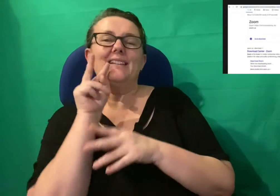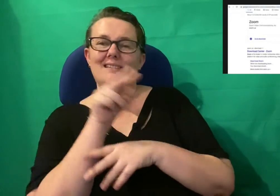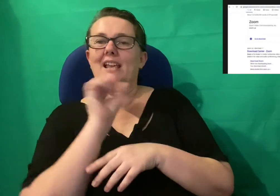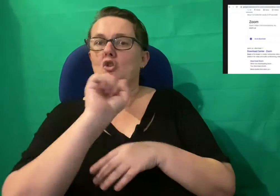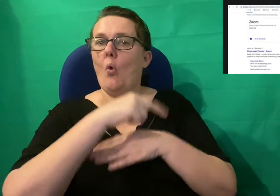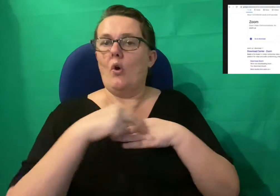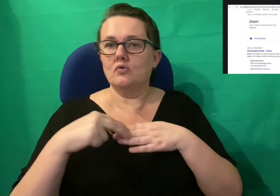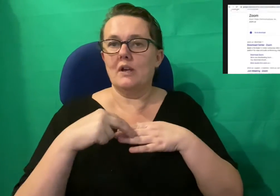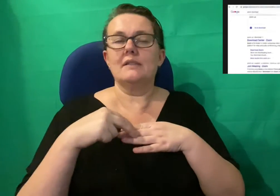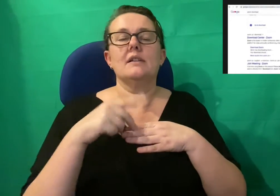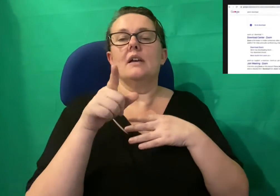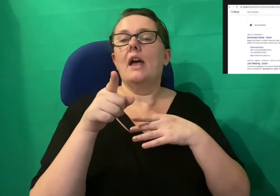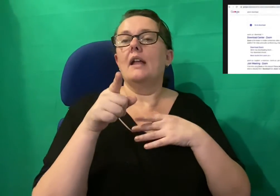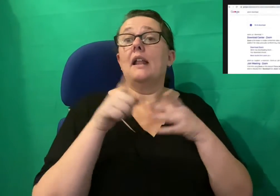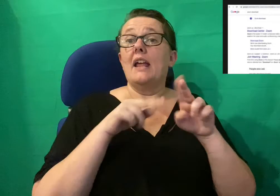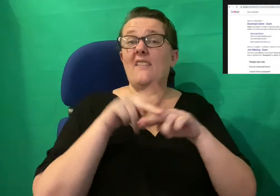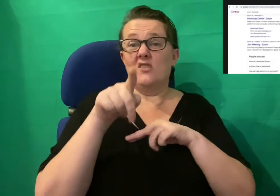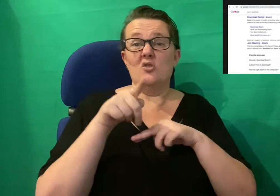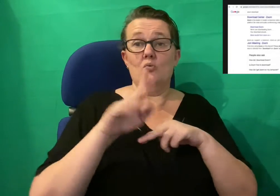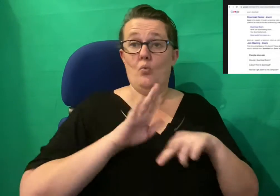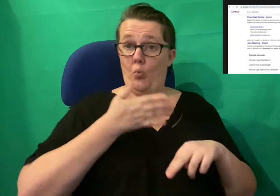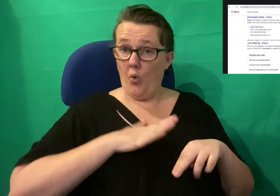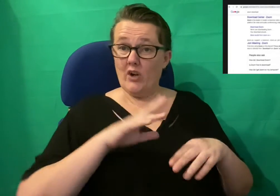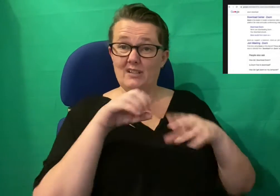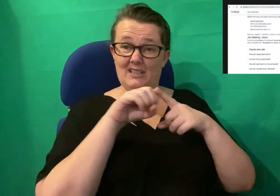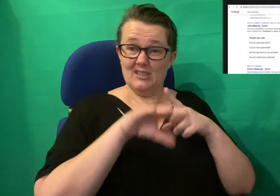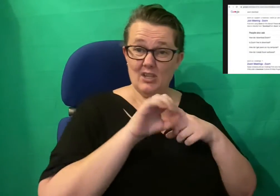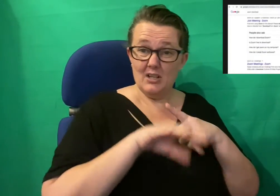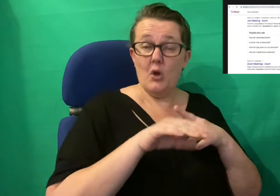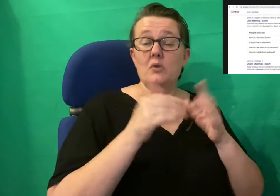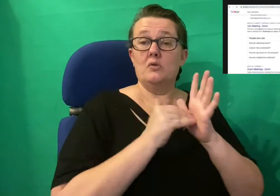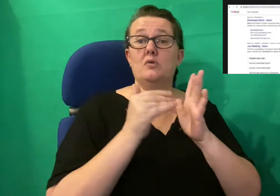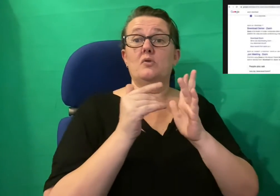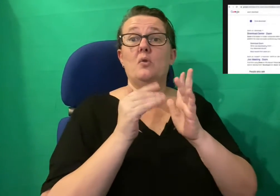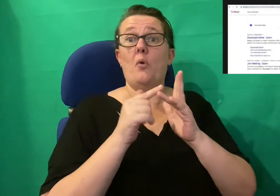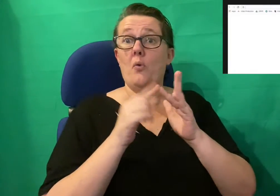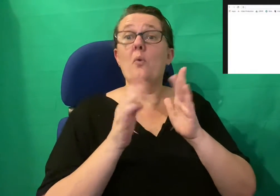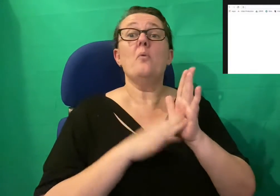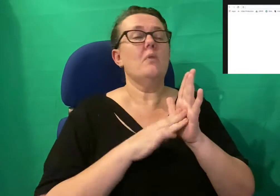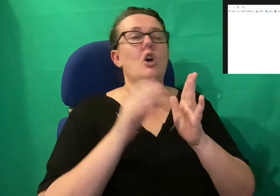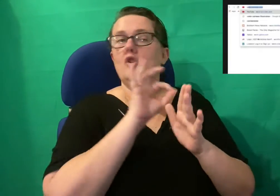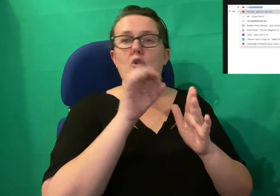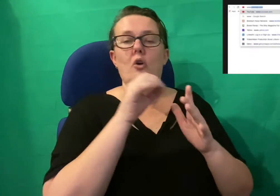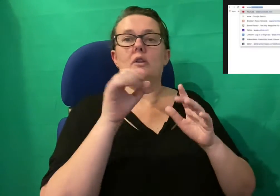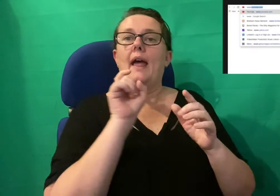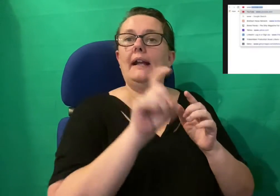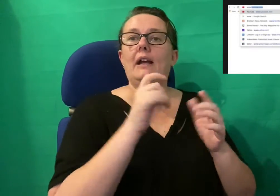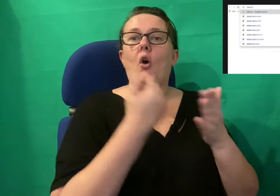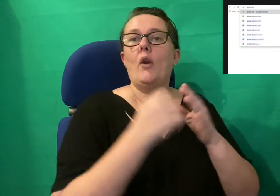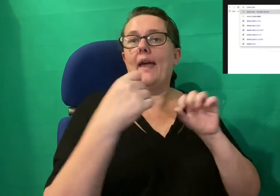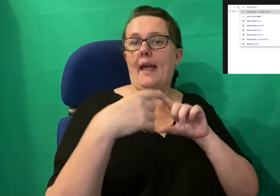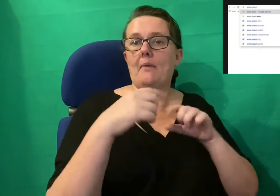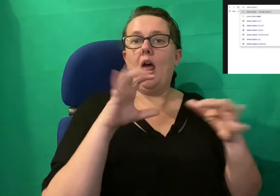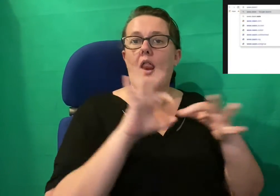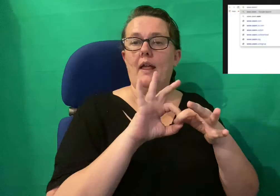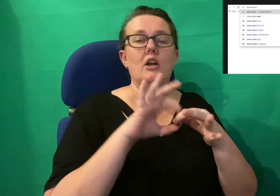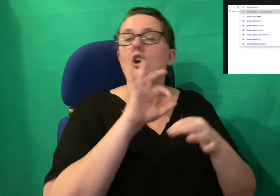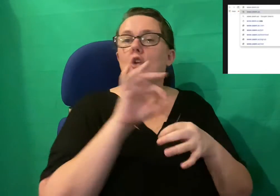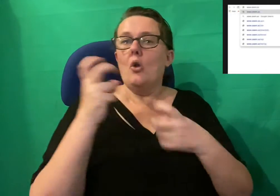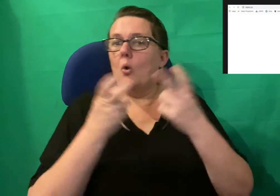you or posted online. Don't even search for Zoom download on Google. Instead, go straight to the Zoom website at